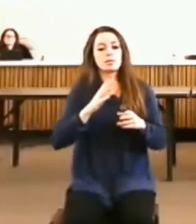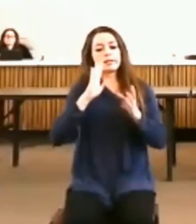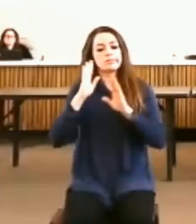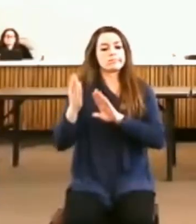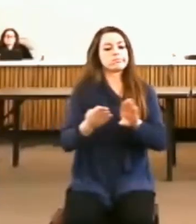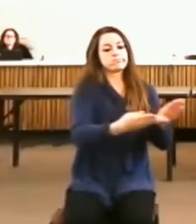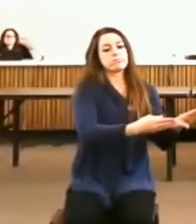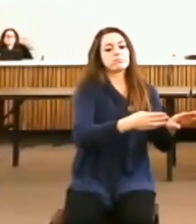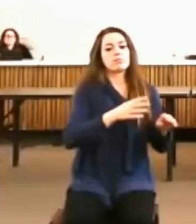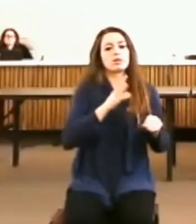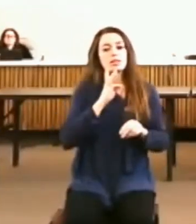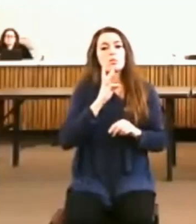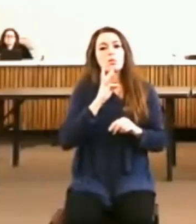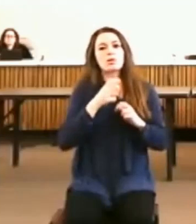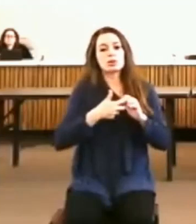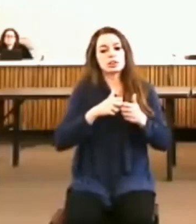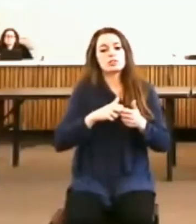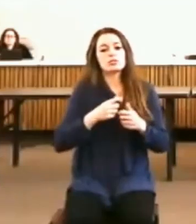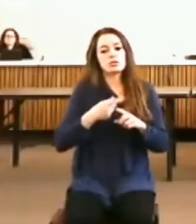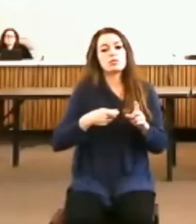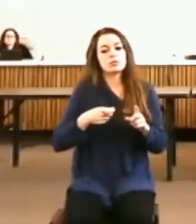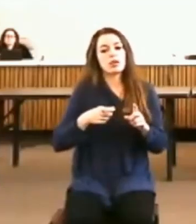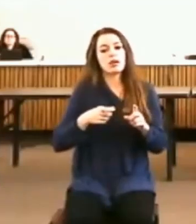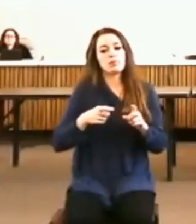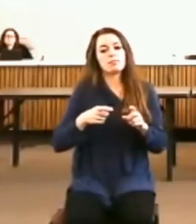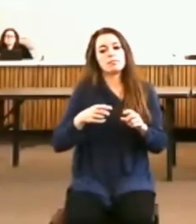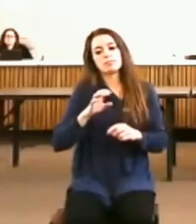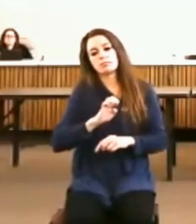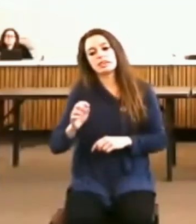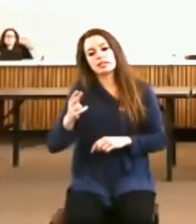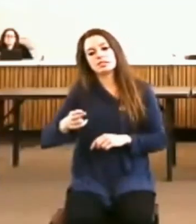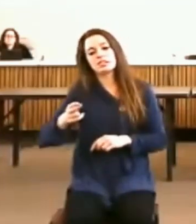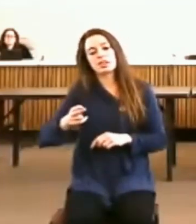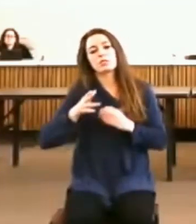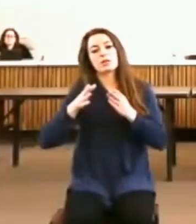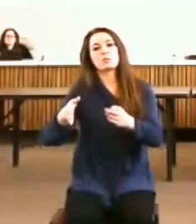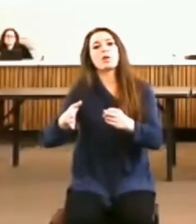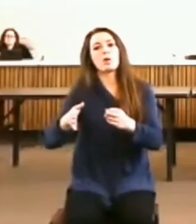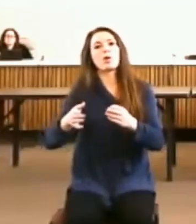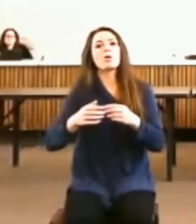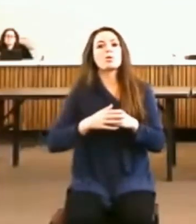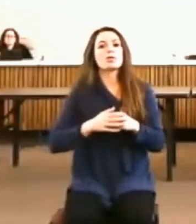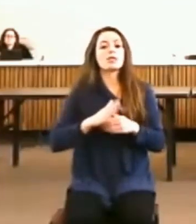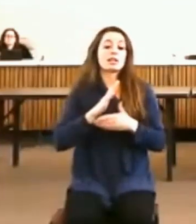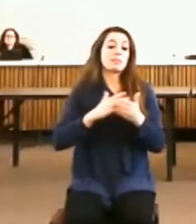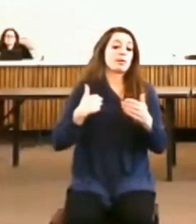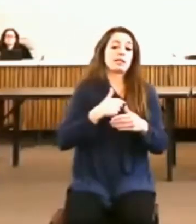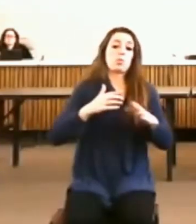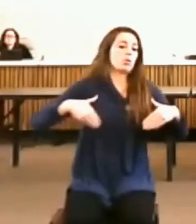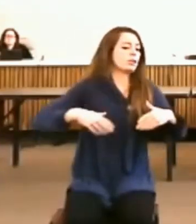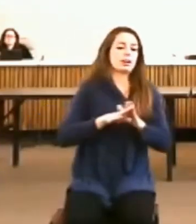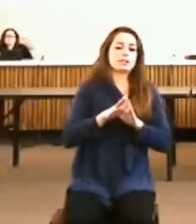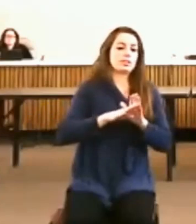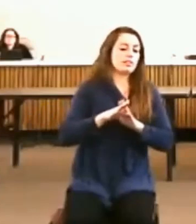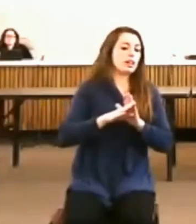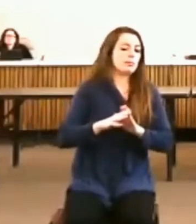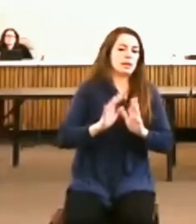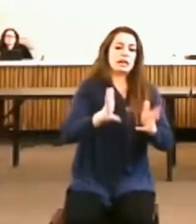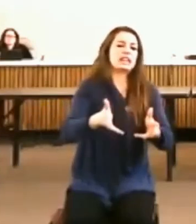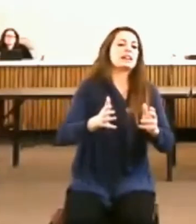bare legs. In this film, the situation of the shoe hanging on one leg on the other